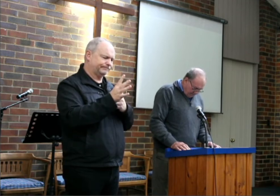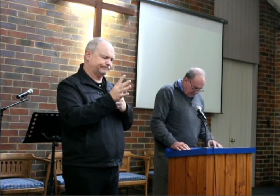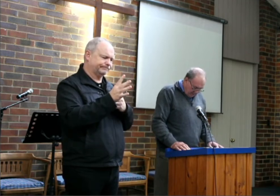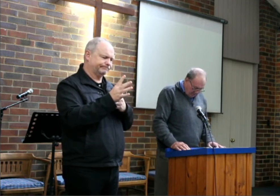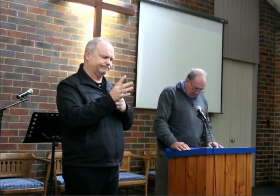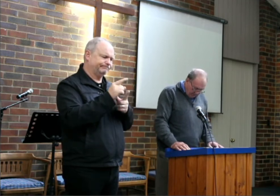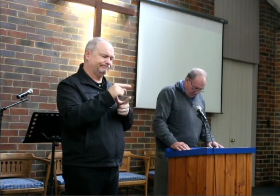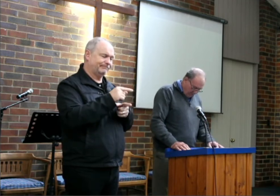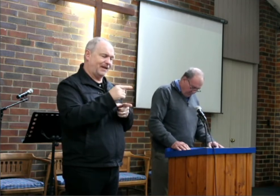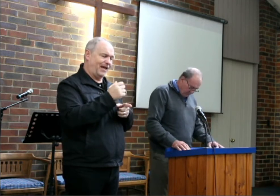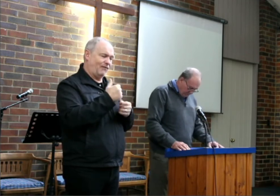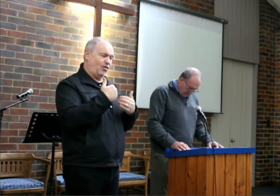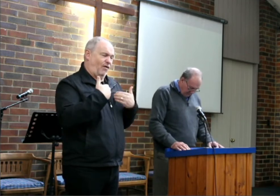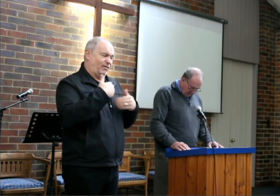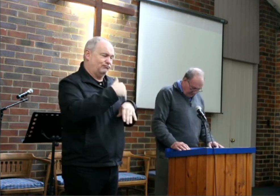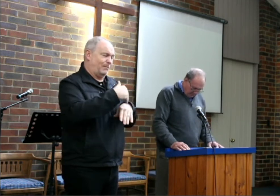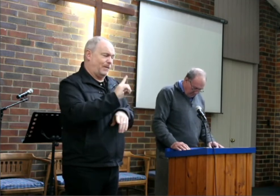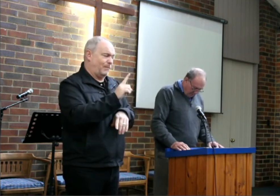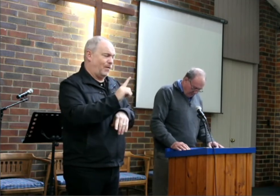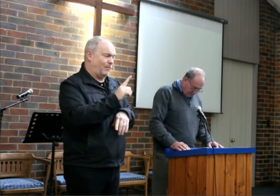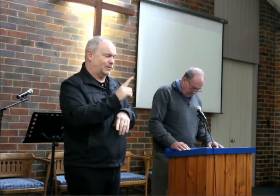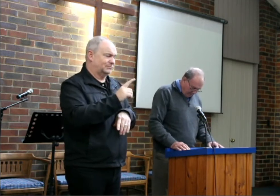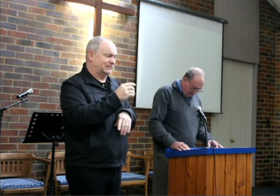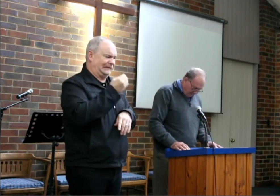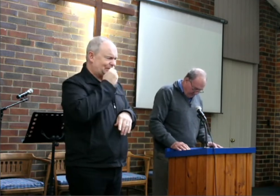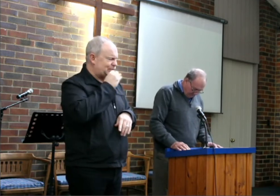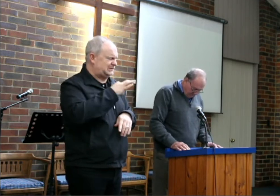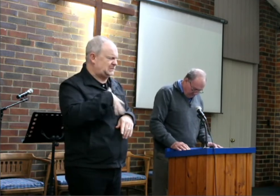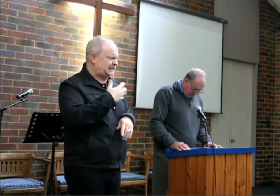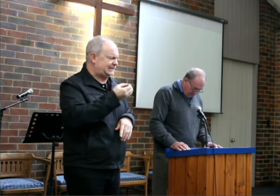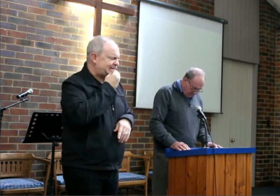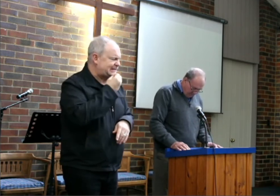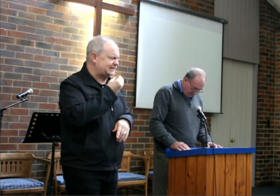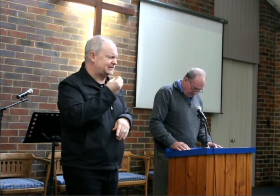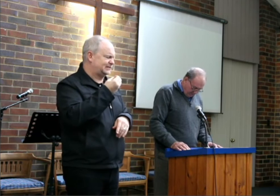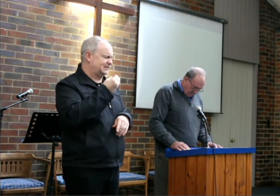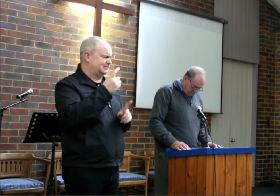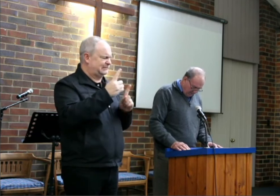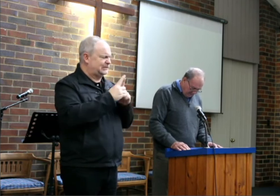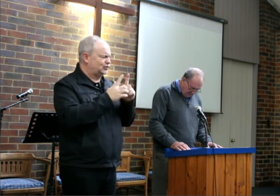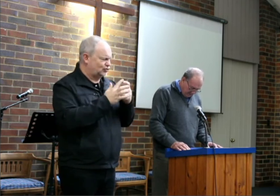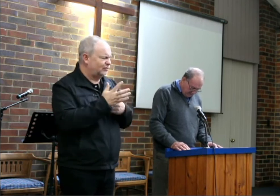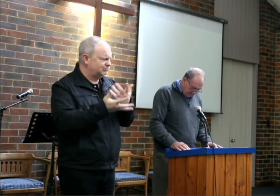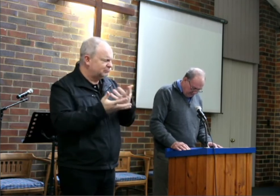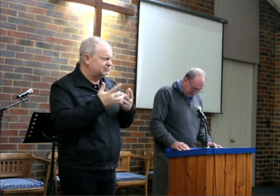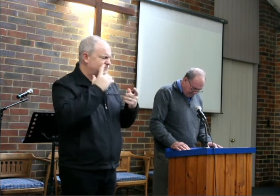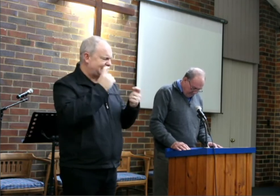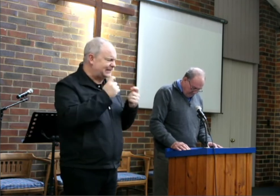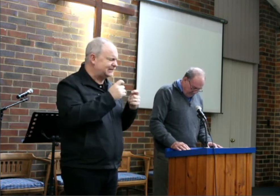that she's having health issues. She's losing her appetite, Father, and it's been to the doctor and had tests,